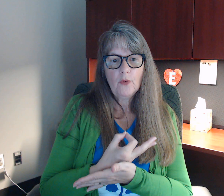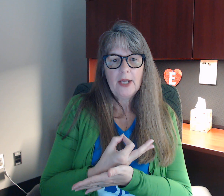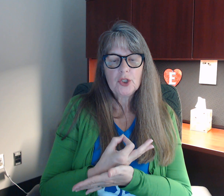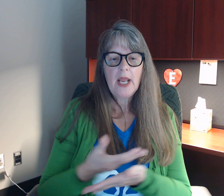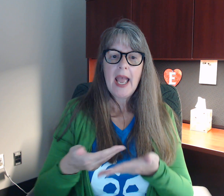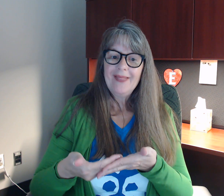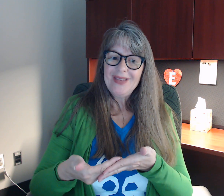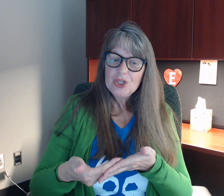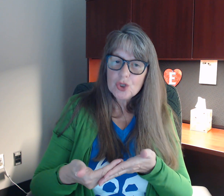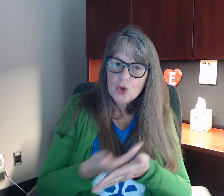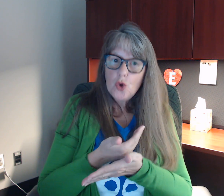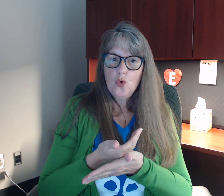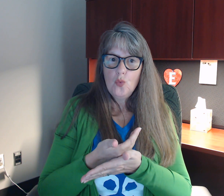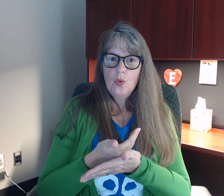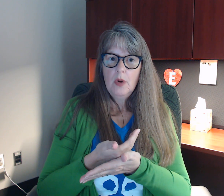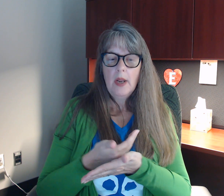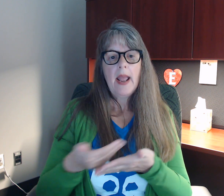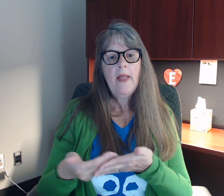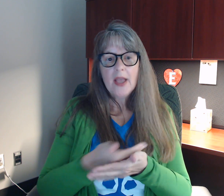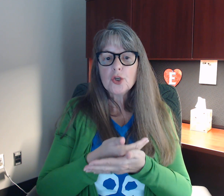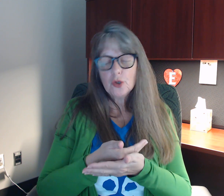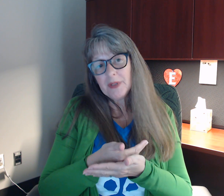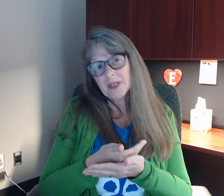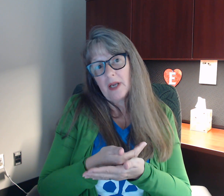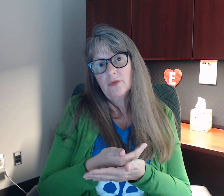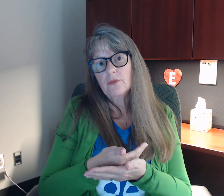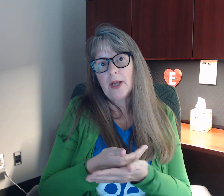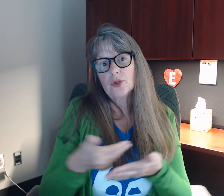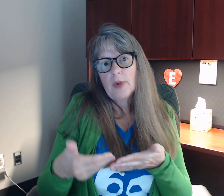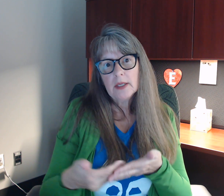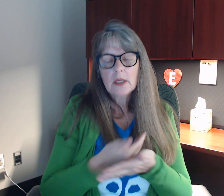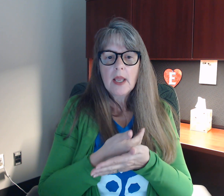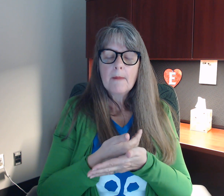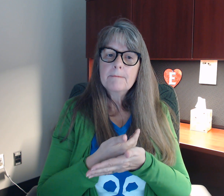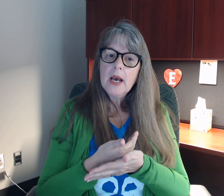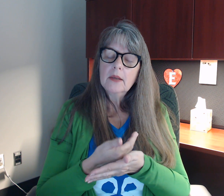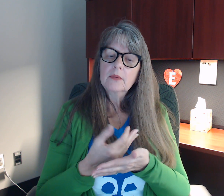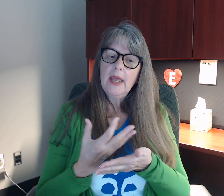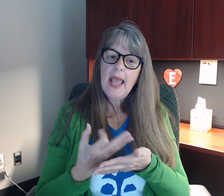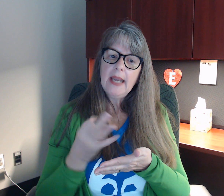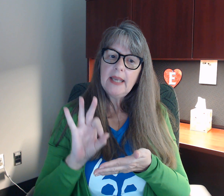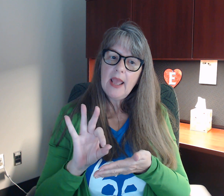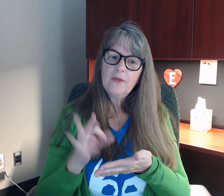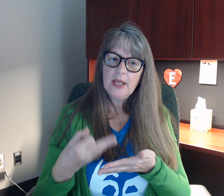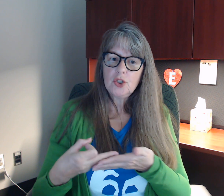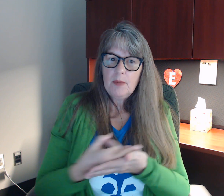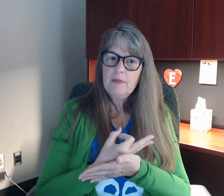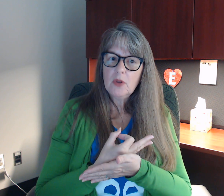fresh. This is new, and that should be the sign for fresh, right? But that added F hand shape, even though